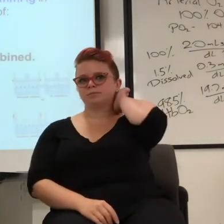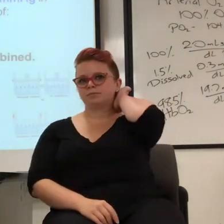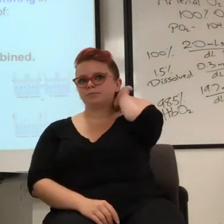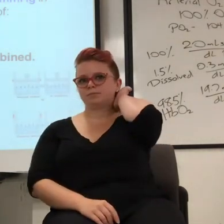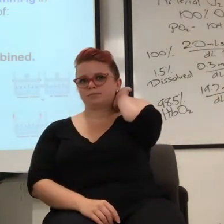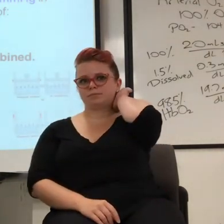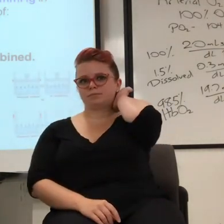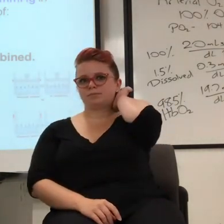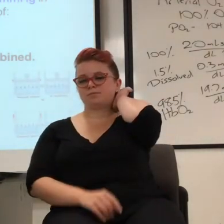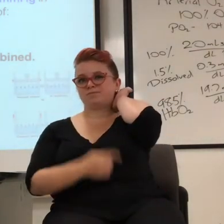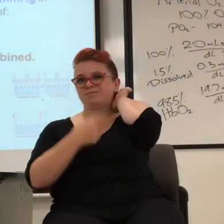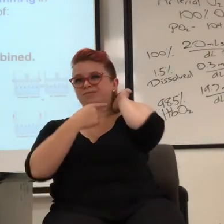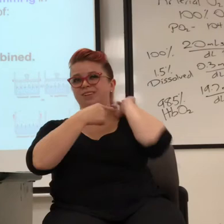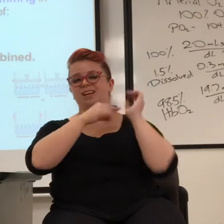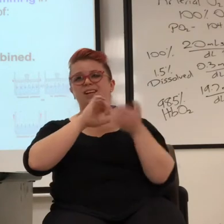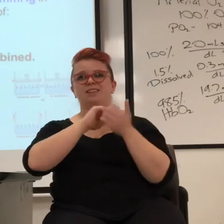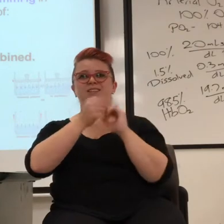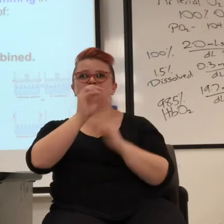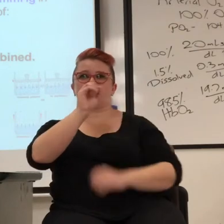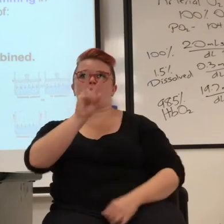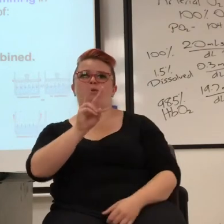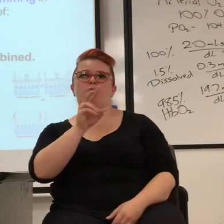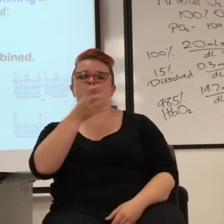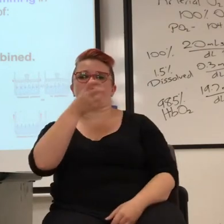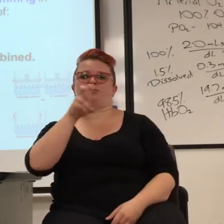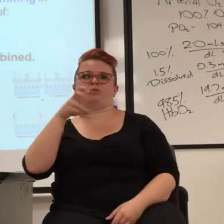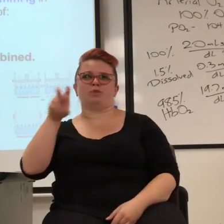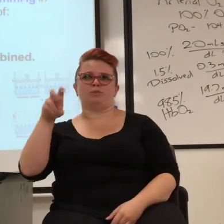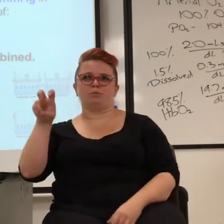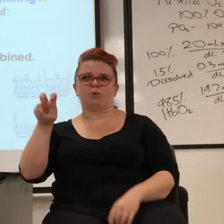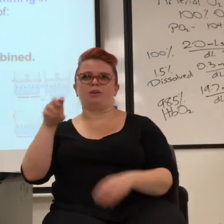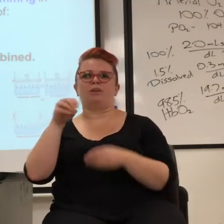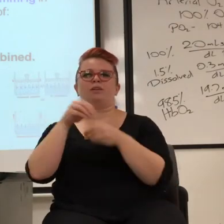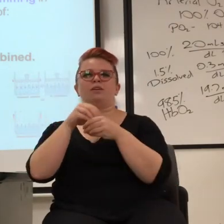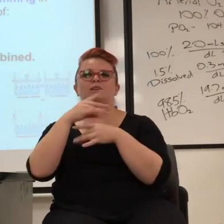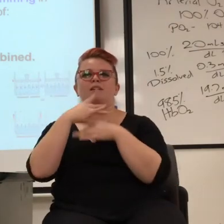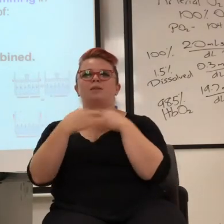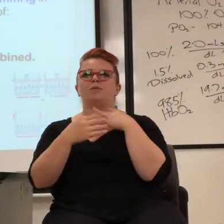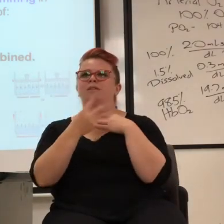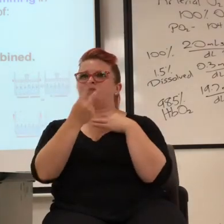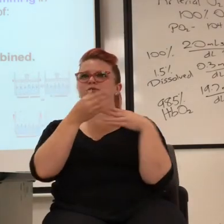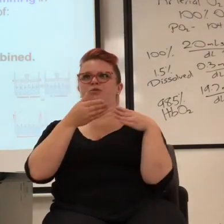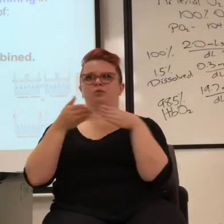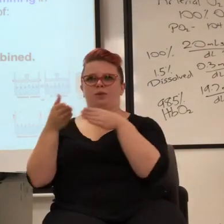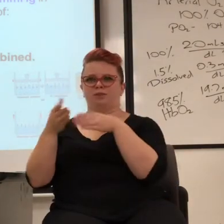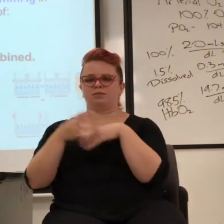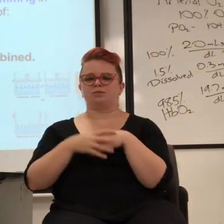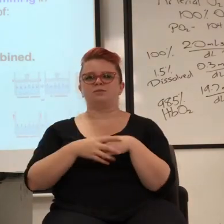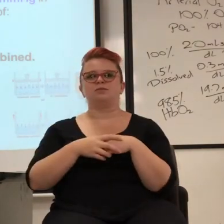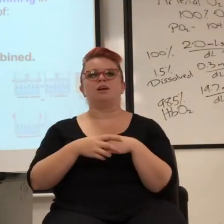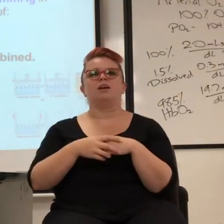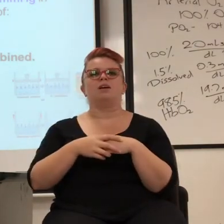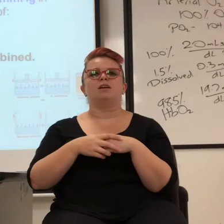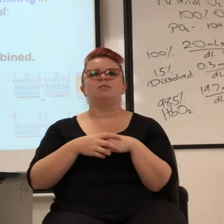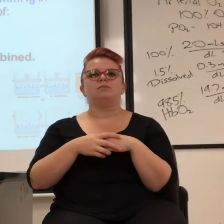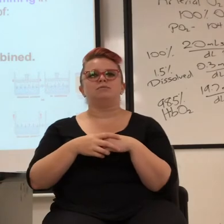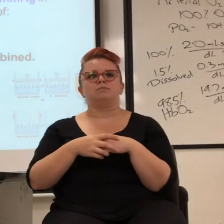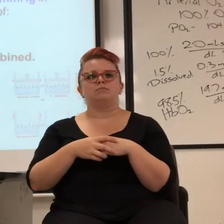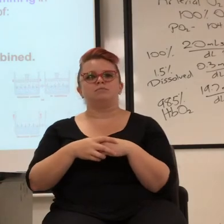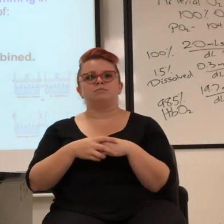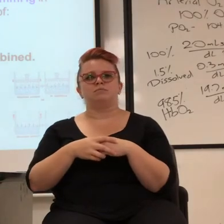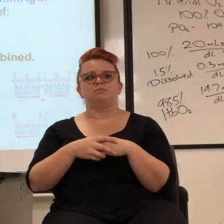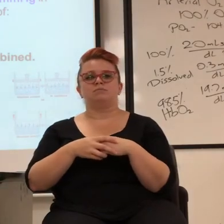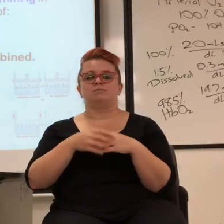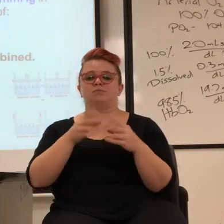That is how O2 is transported in the blood, in those two ways. Check, check.